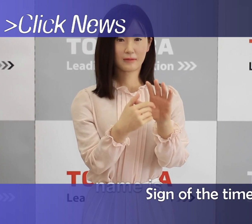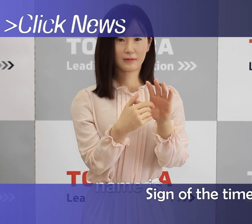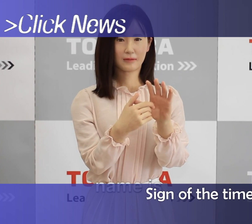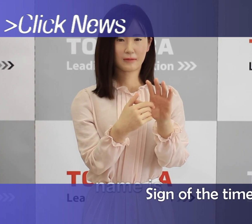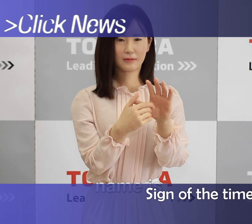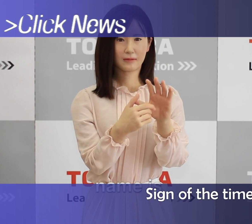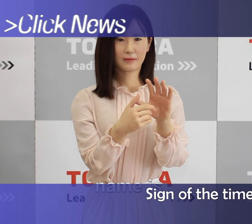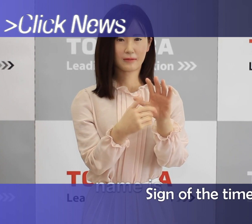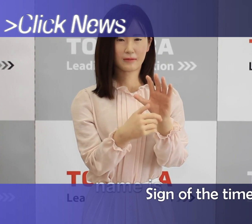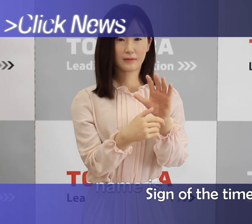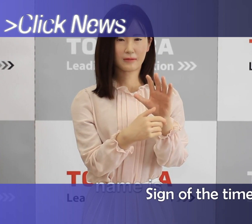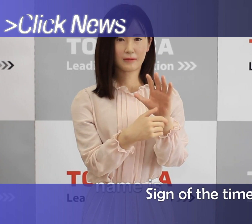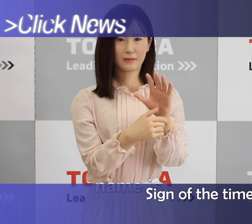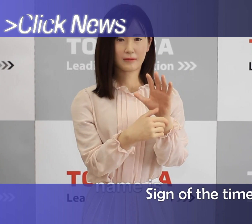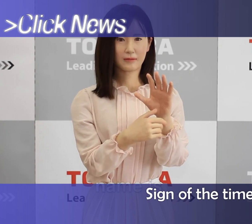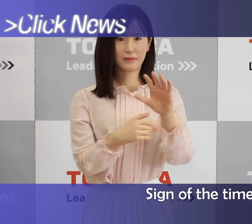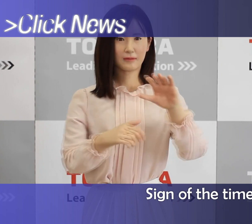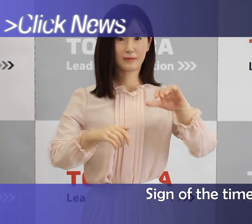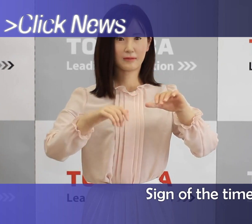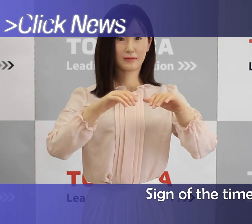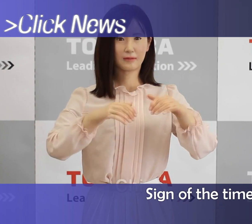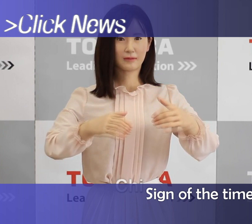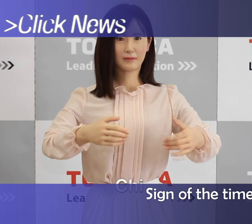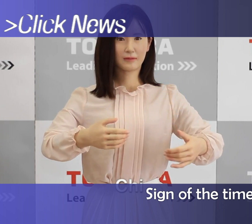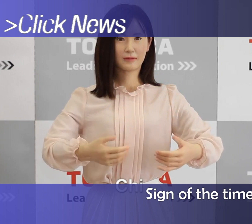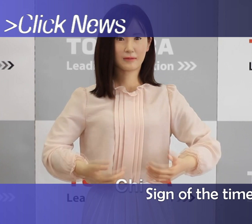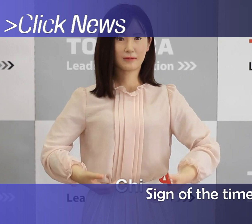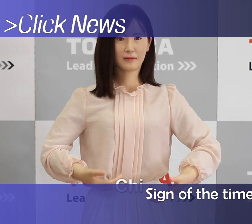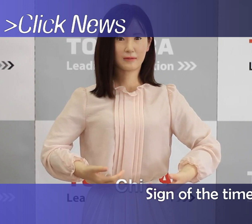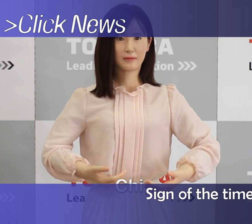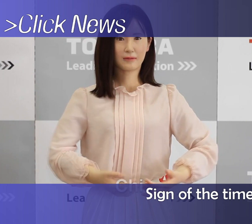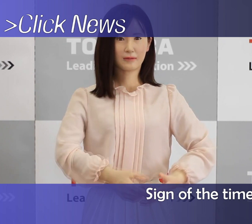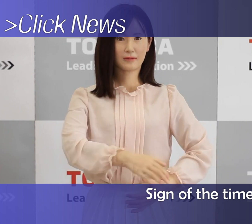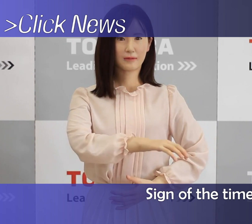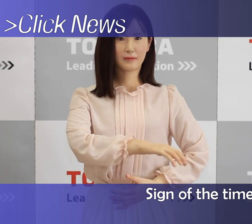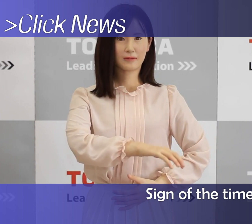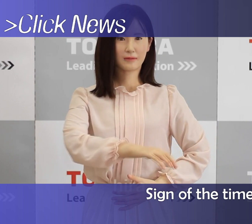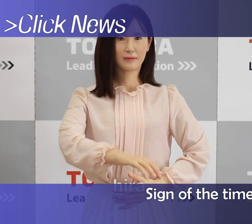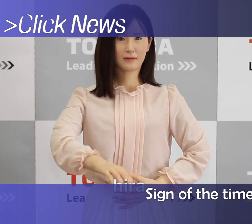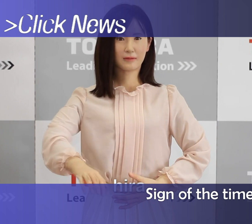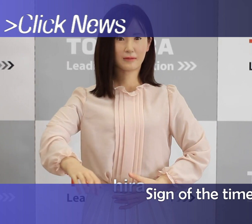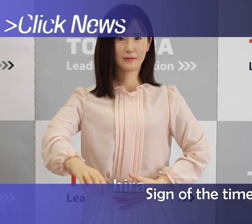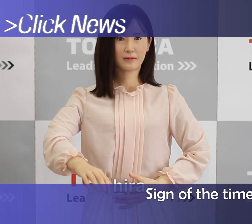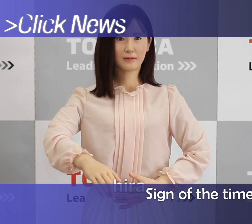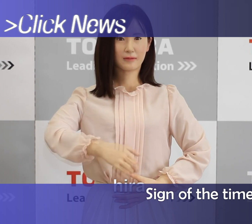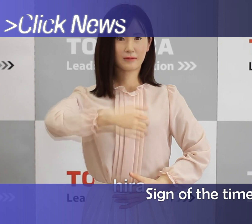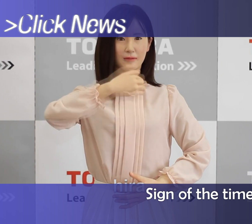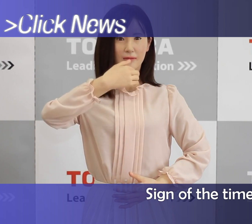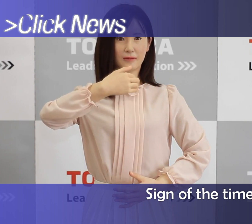specially articulated hands. More than 40 motors allow her to do simple greetings, but Tosh wants her to understand speech and talk